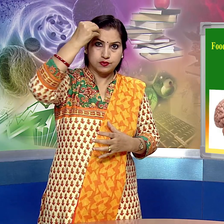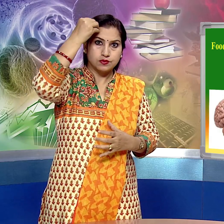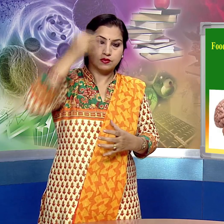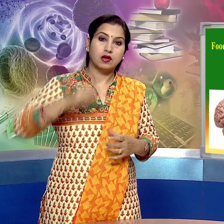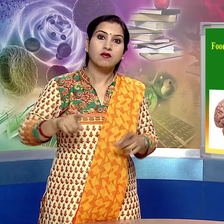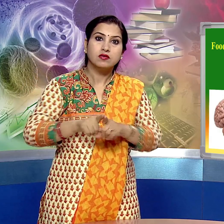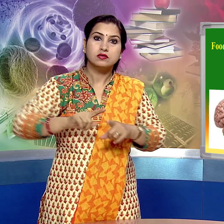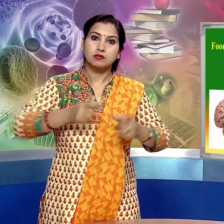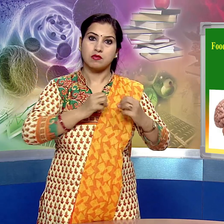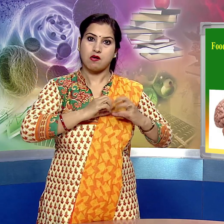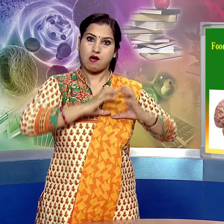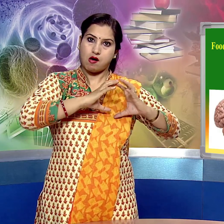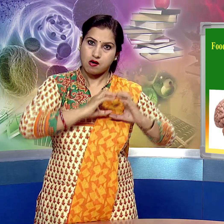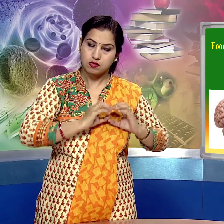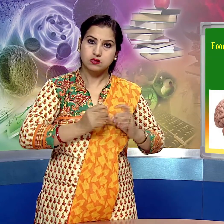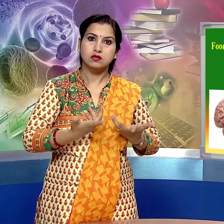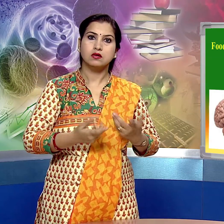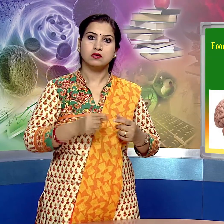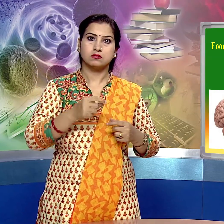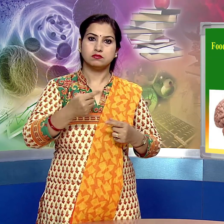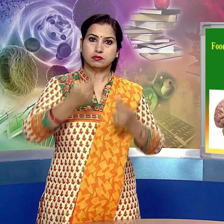thinking, heartbeat, and digestion.